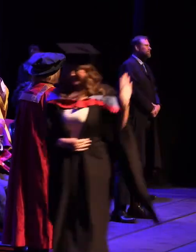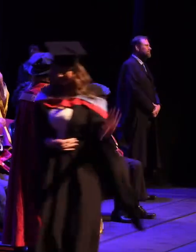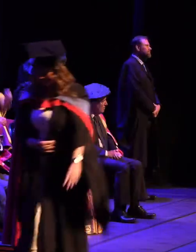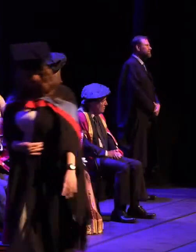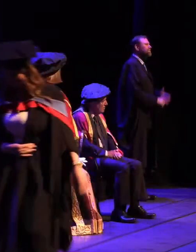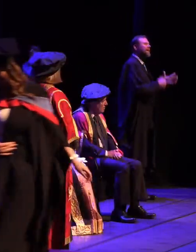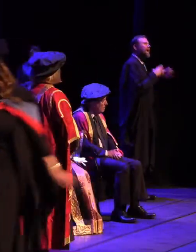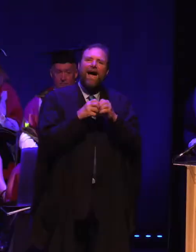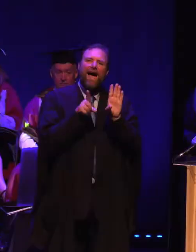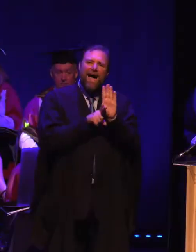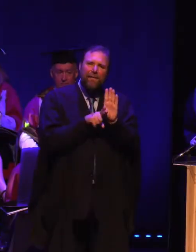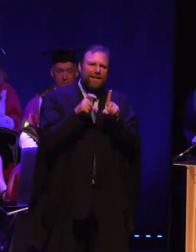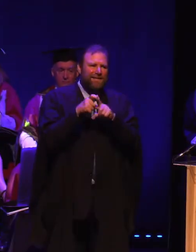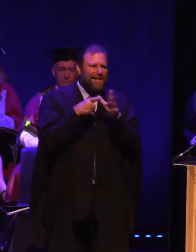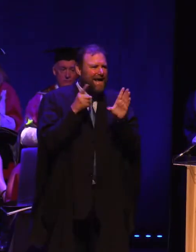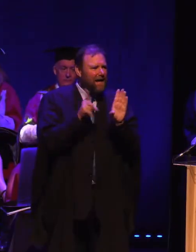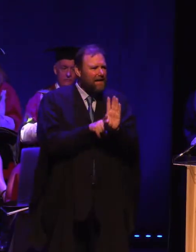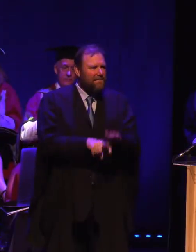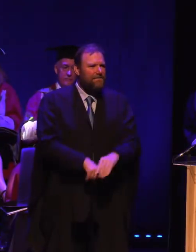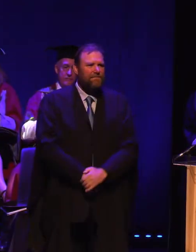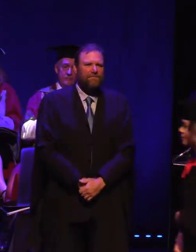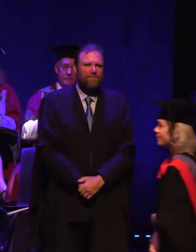Abby Day.